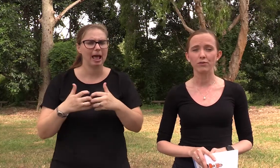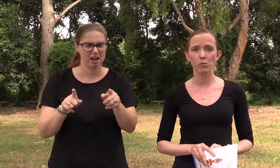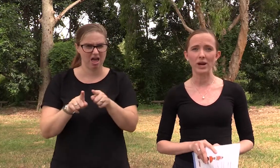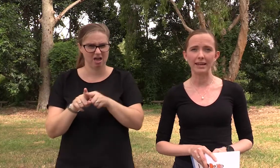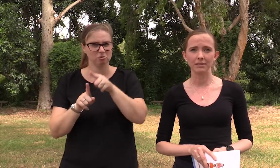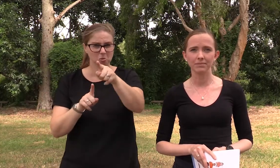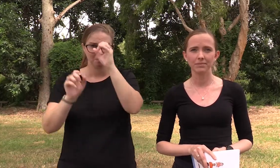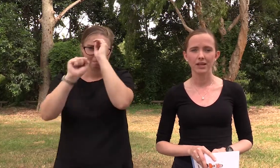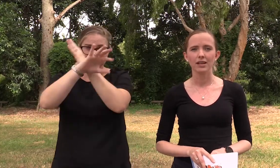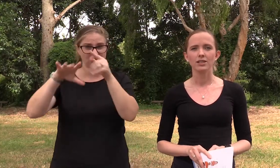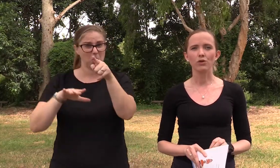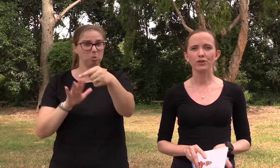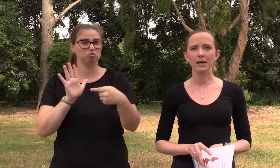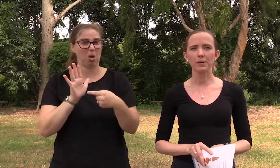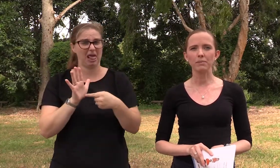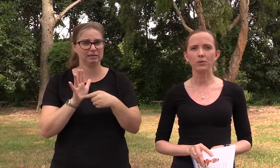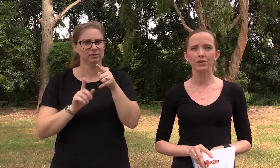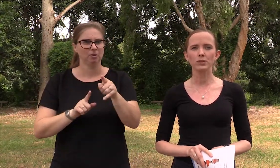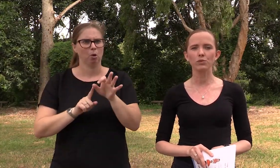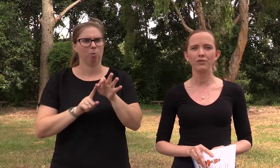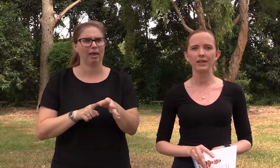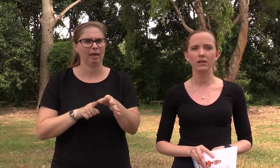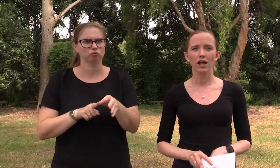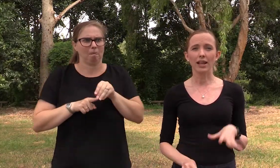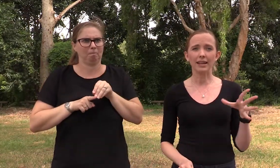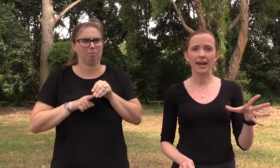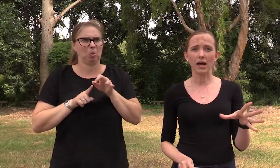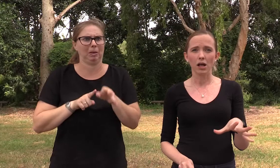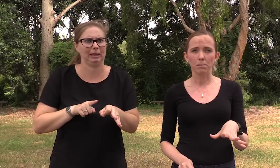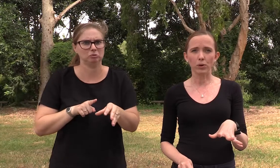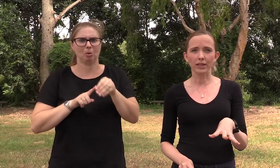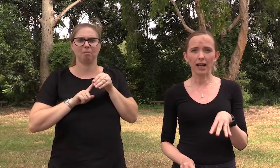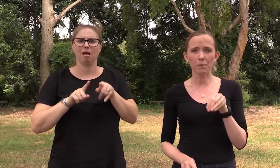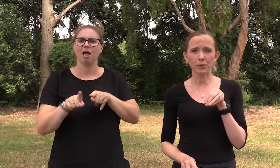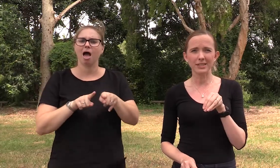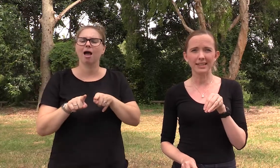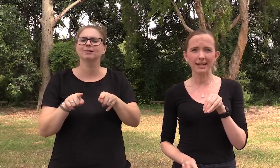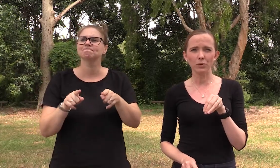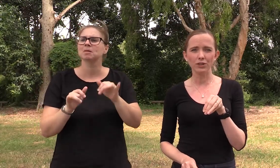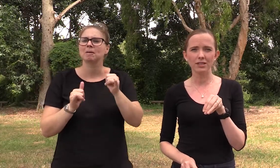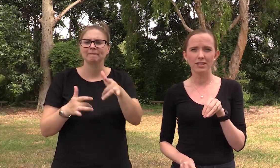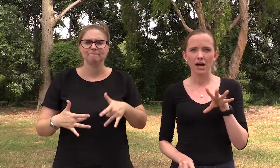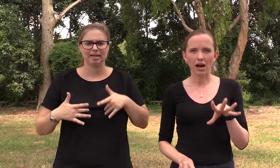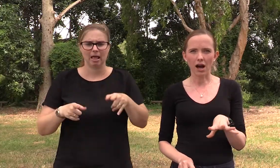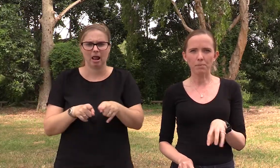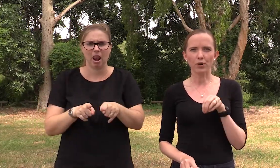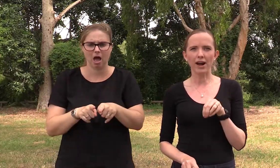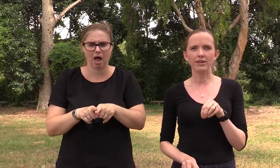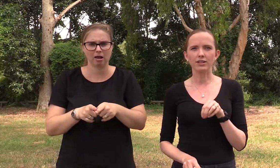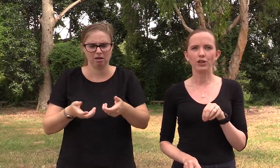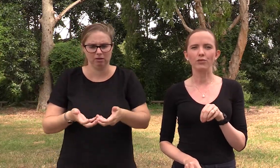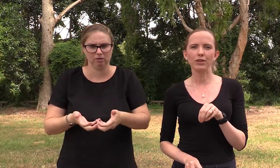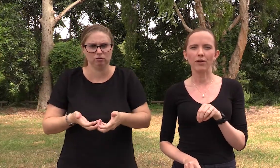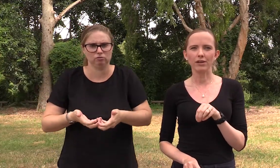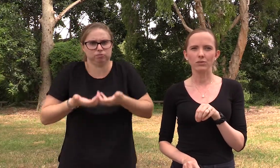yourself from weeing. So for some people, this will feel like they're pulling upwards and inwards, up